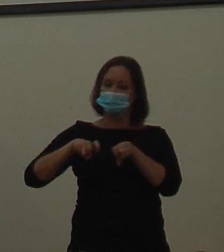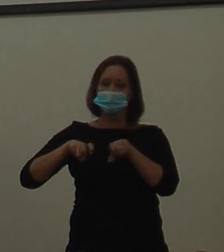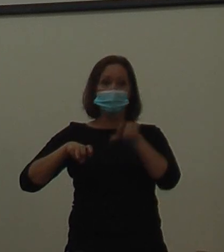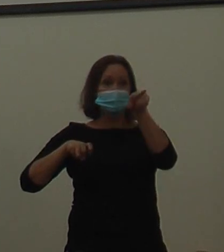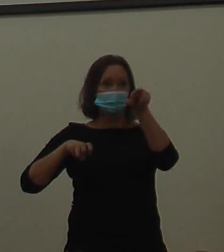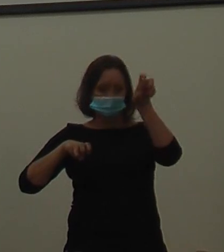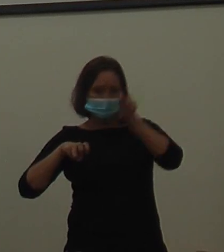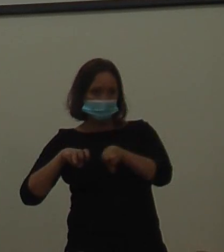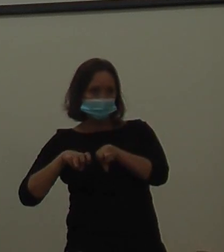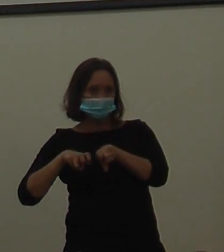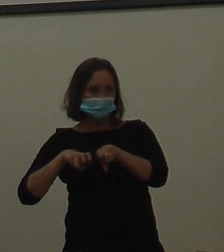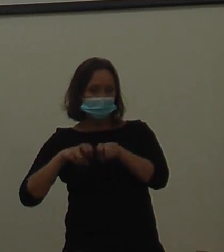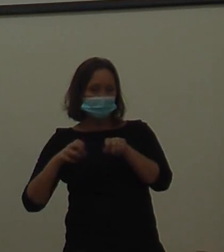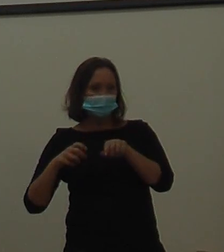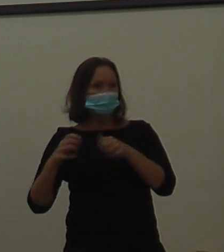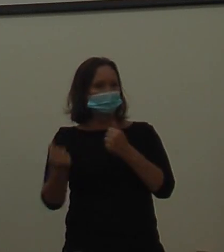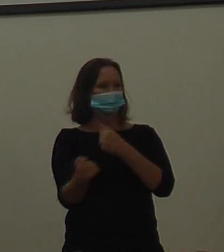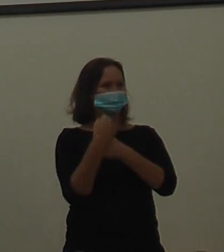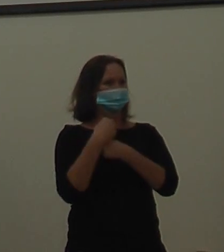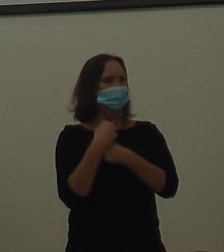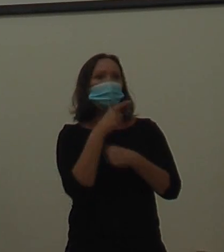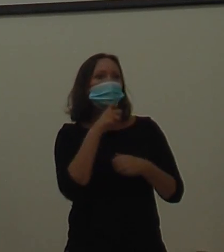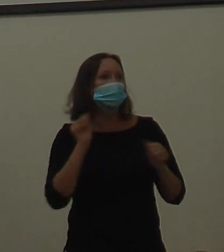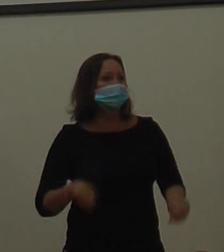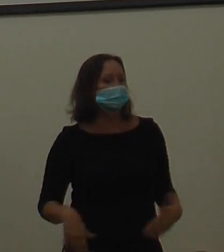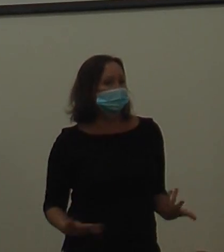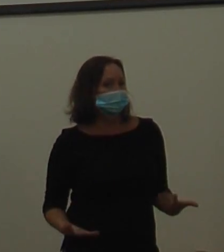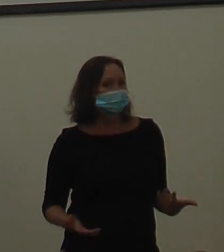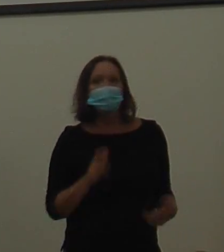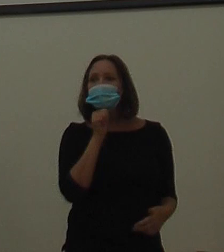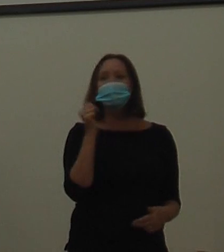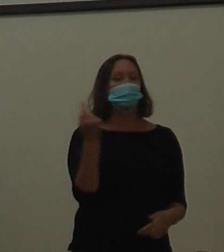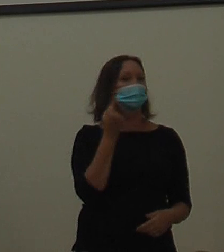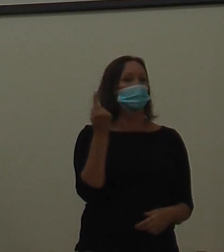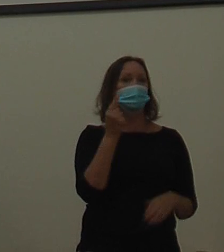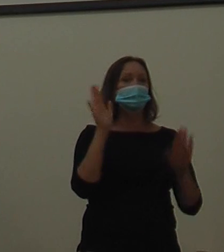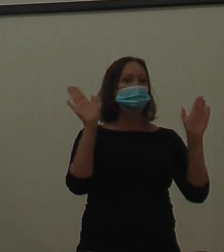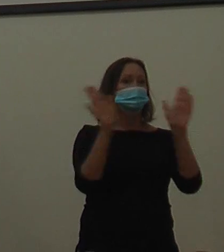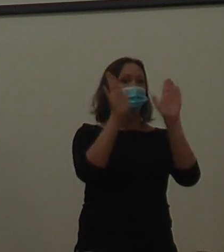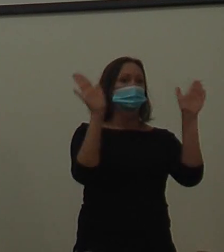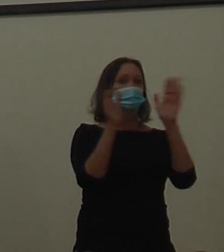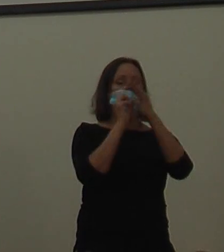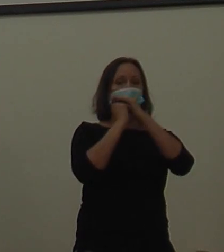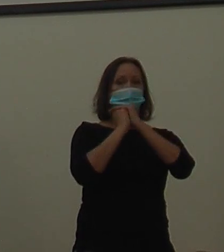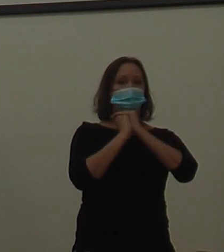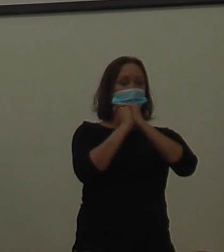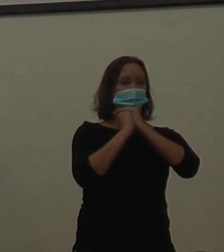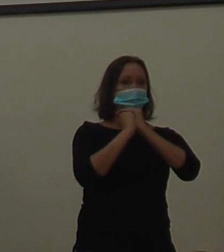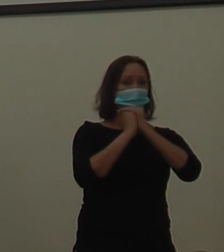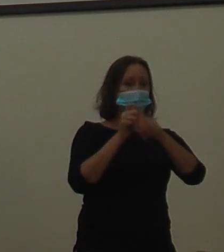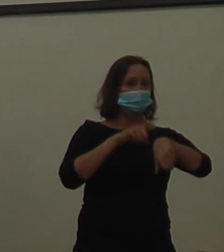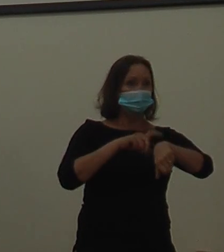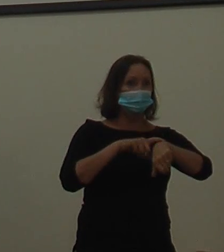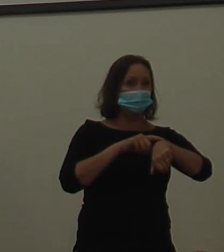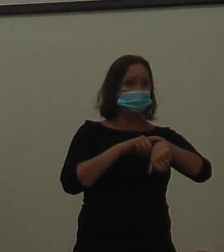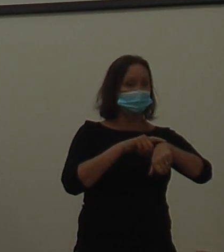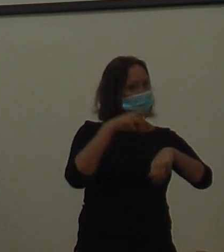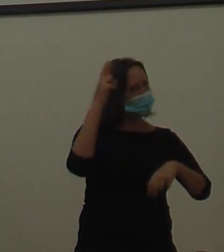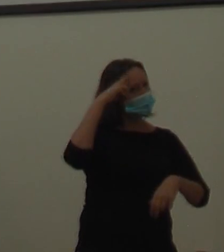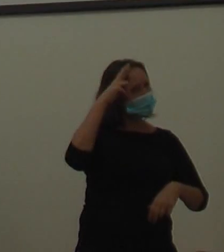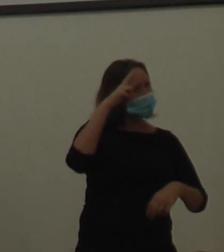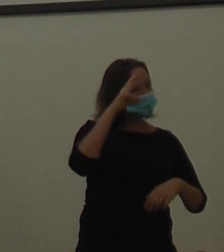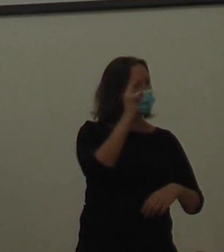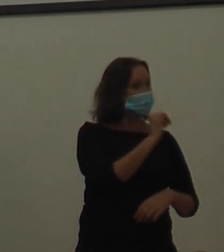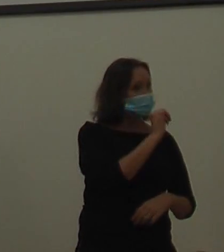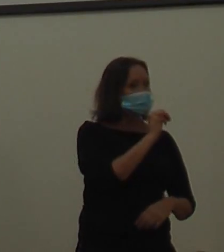Do we realize that not only on Sundays when we're sitting in worship service, but do we realize it on Mondays and Tuesdays